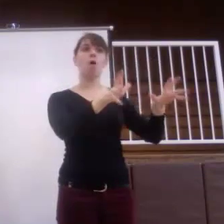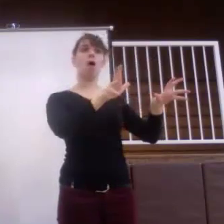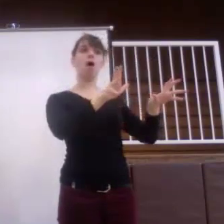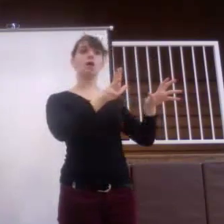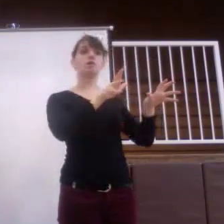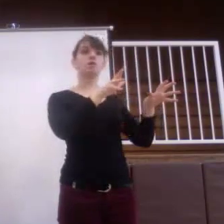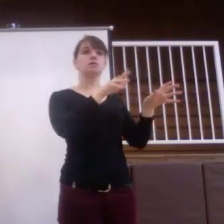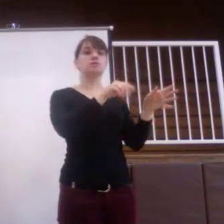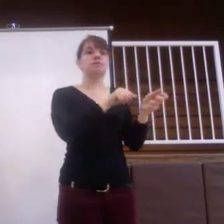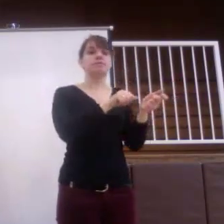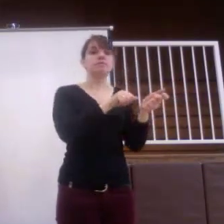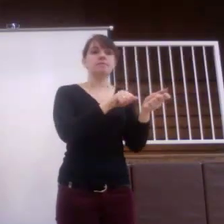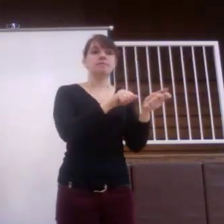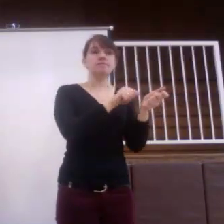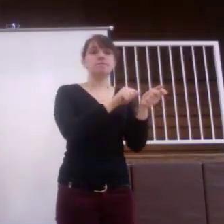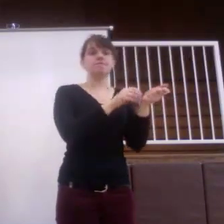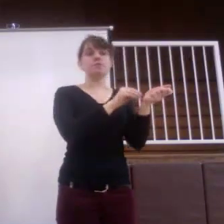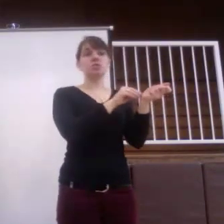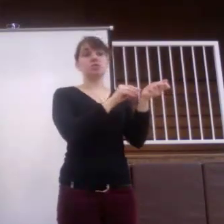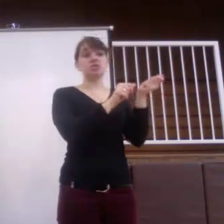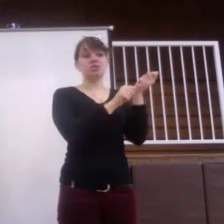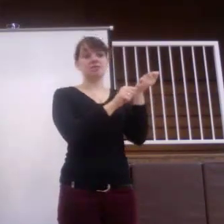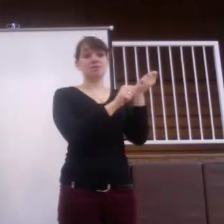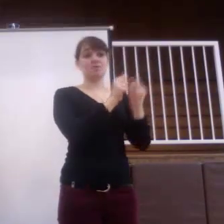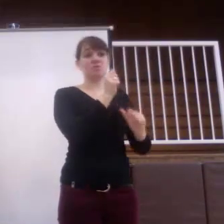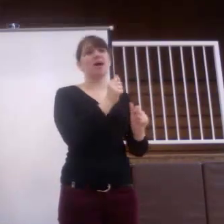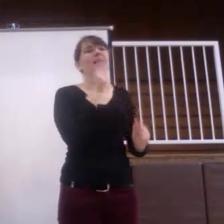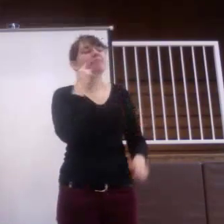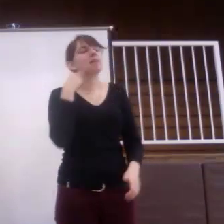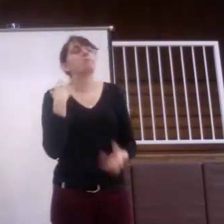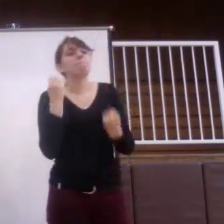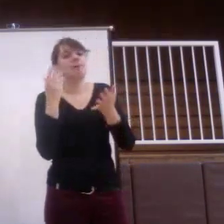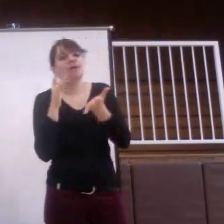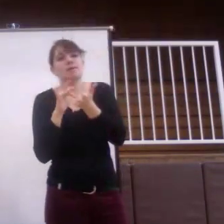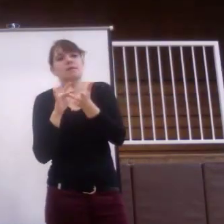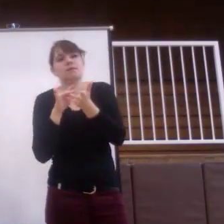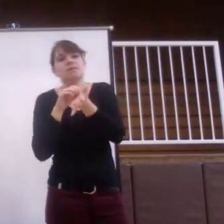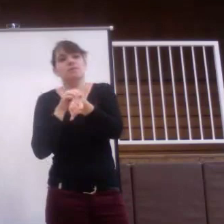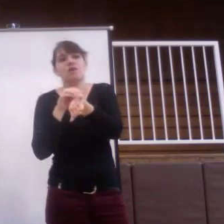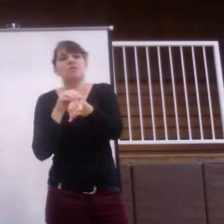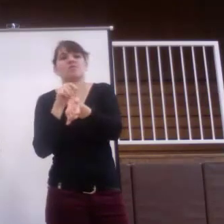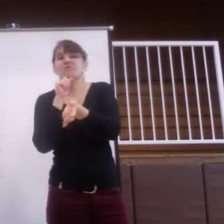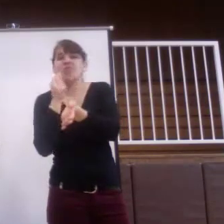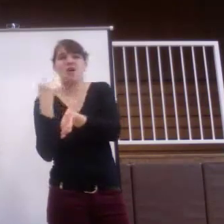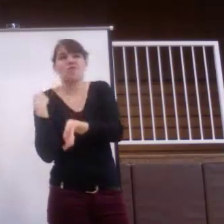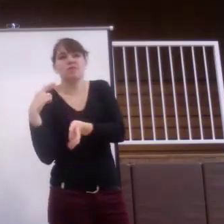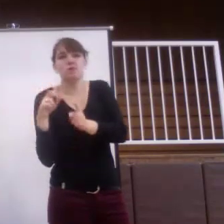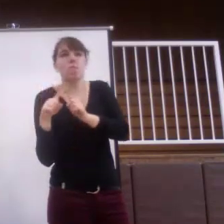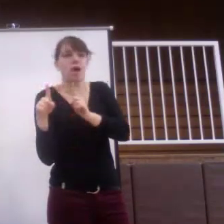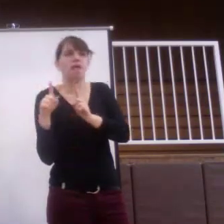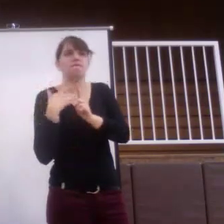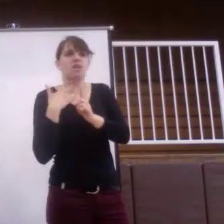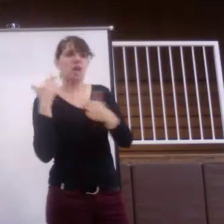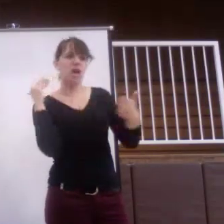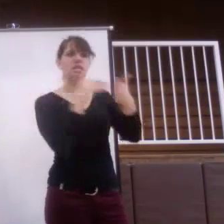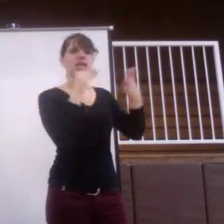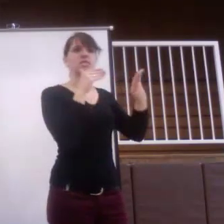physicians are not particularly religious, but how strongly they have come against physician-assisted suicide.